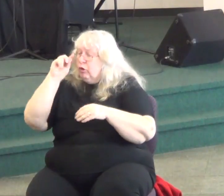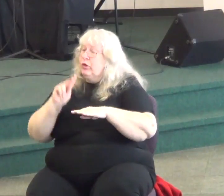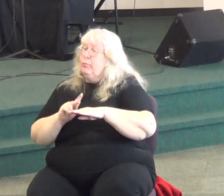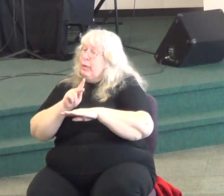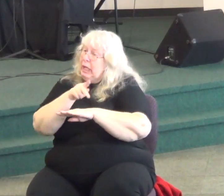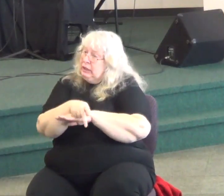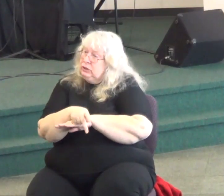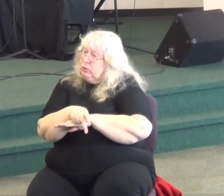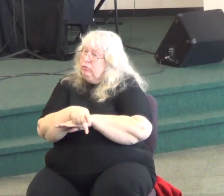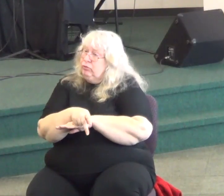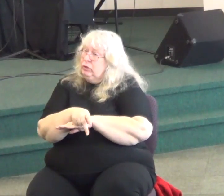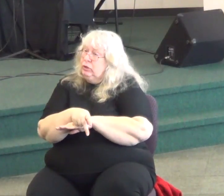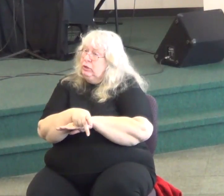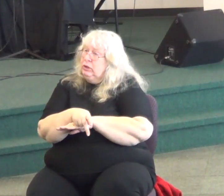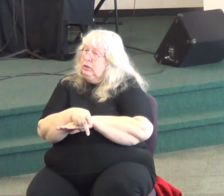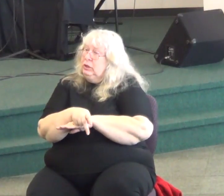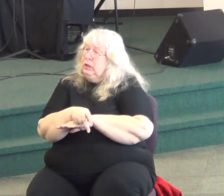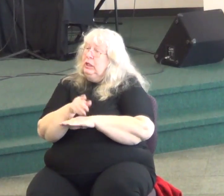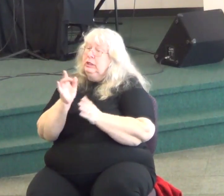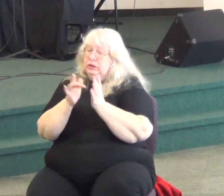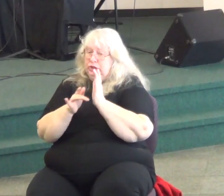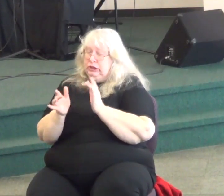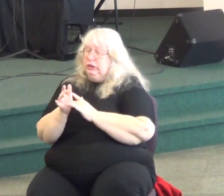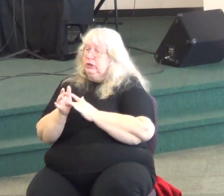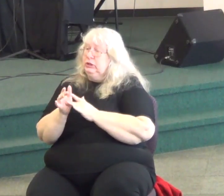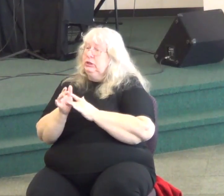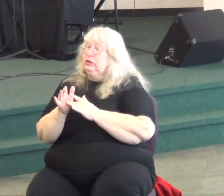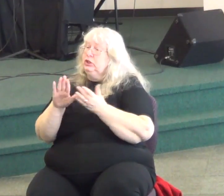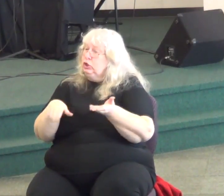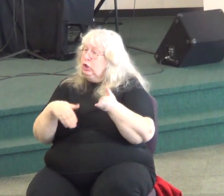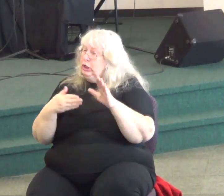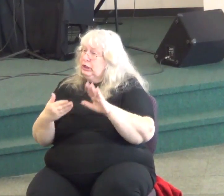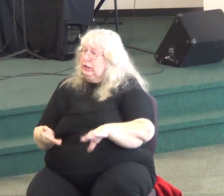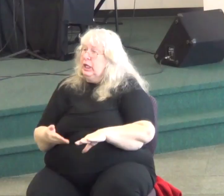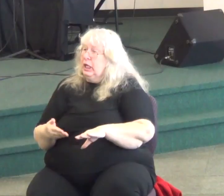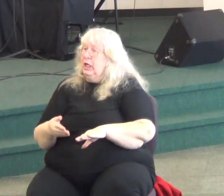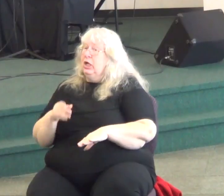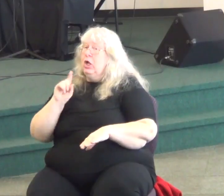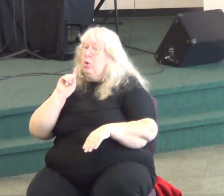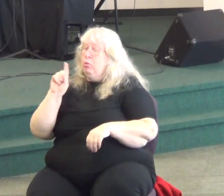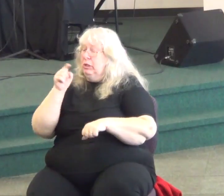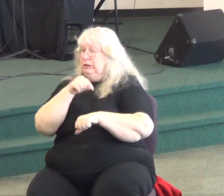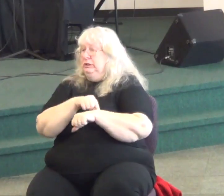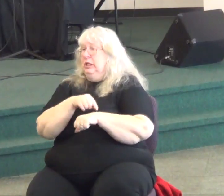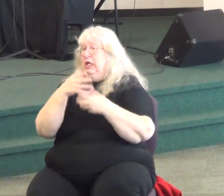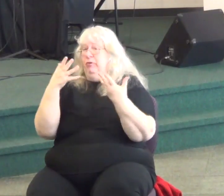all. He's going to shed his body and blood, and it never will have to be done again.